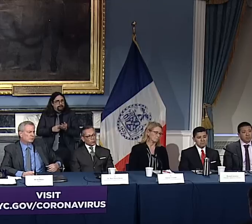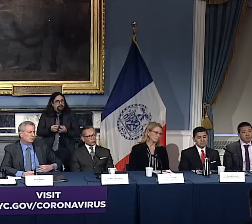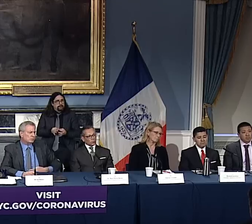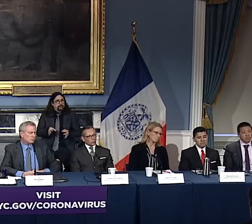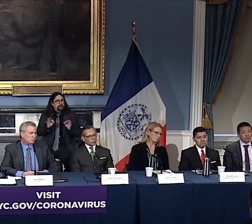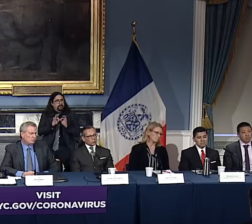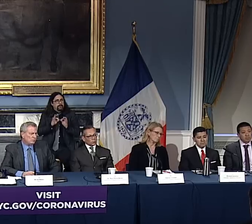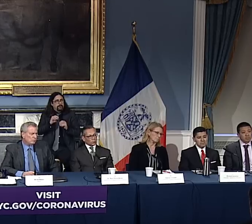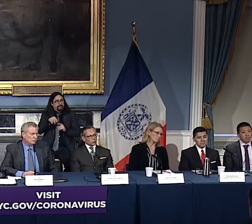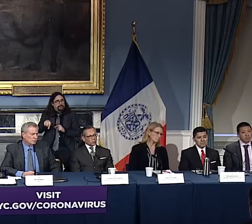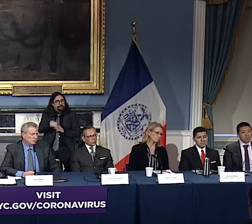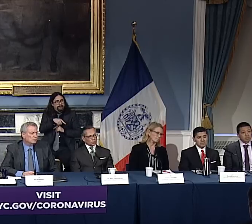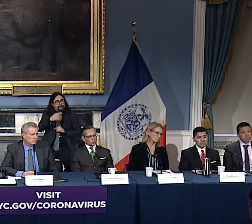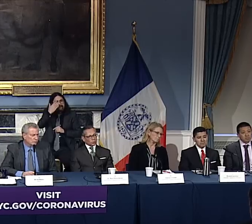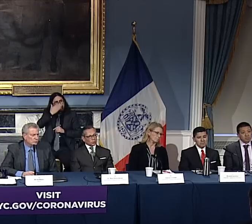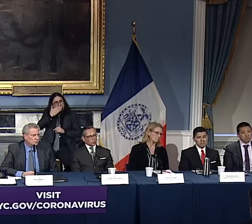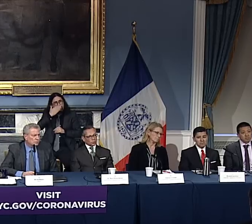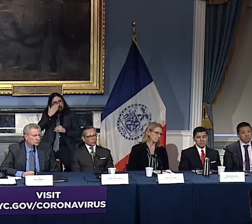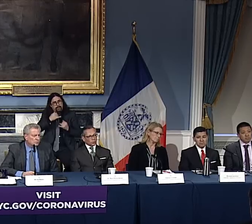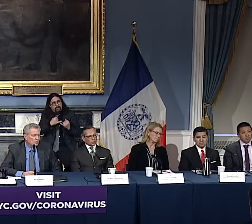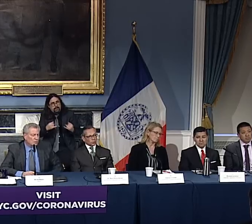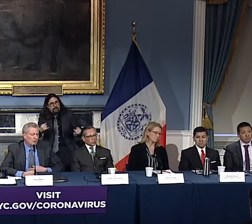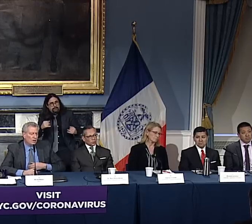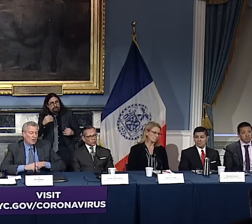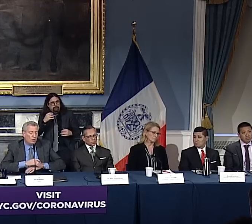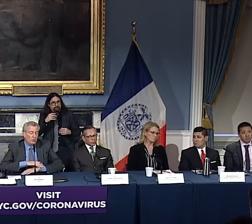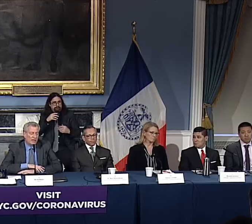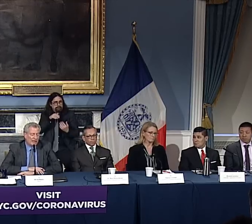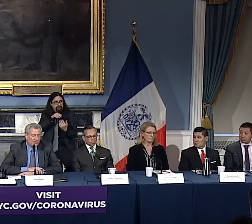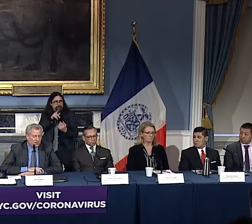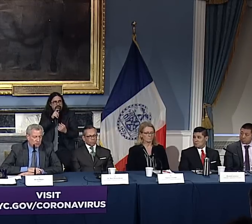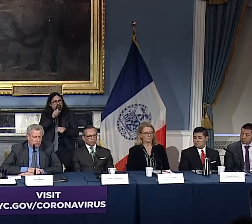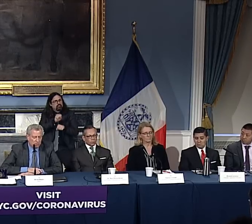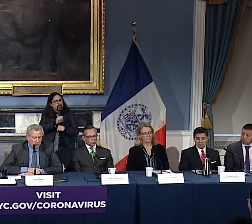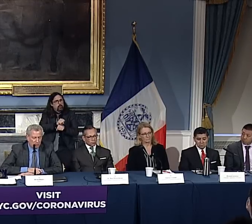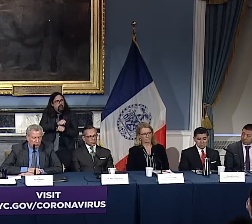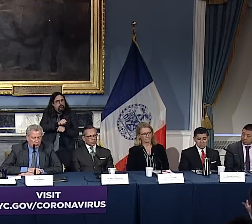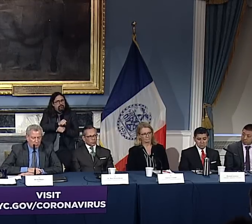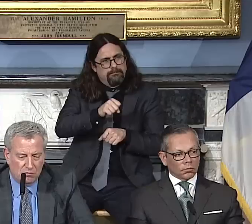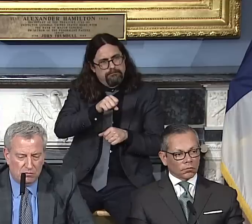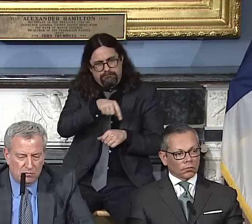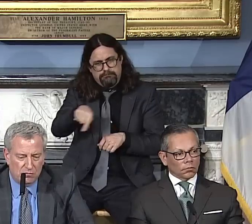that its officers are staying healthy? We can get you